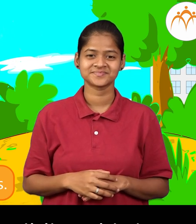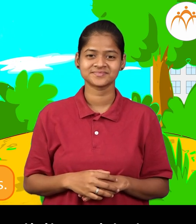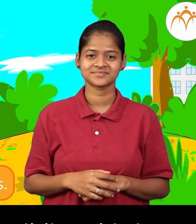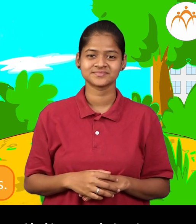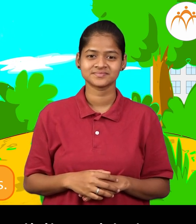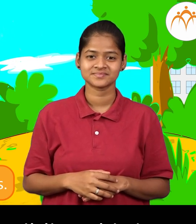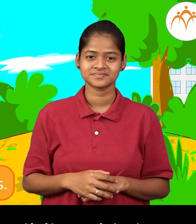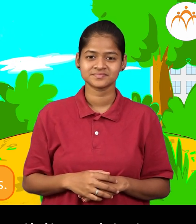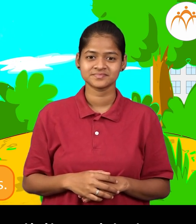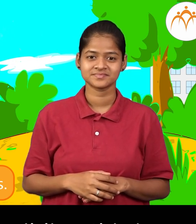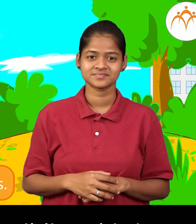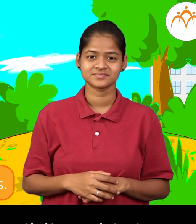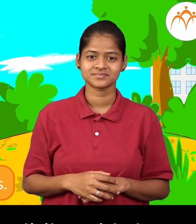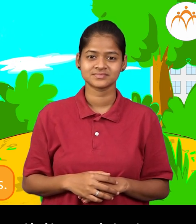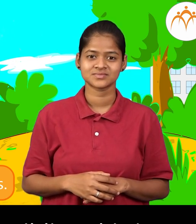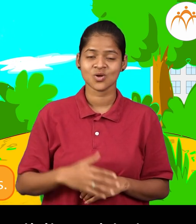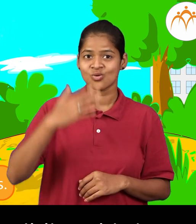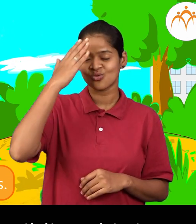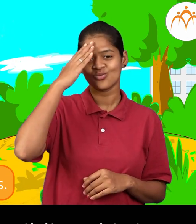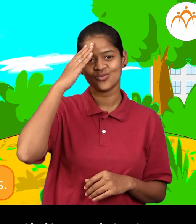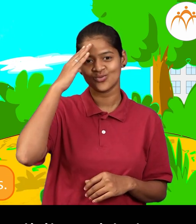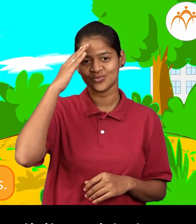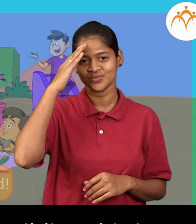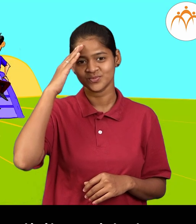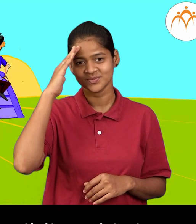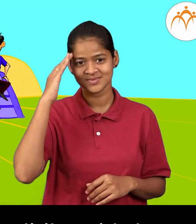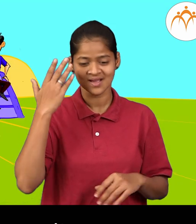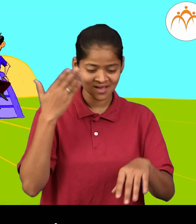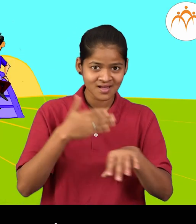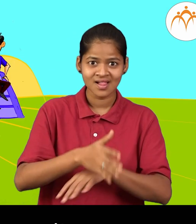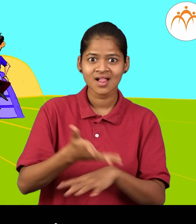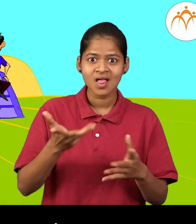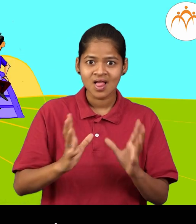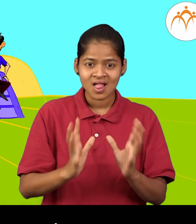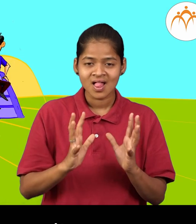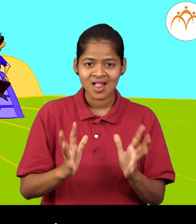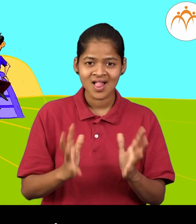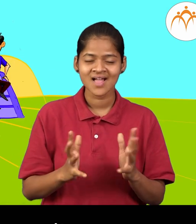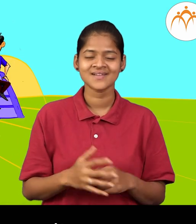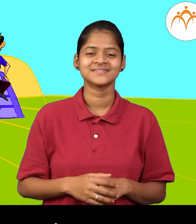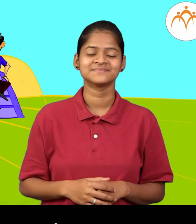what a tall building this is. Wow, very good.